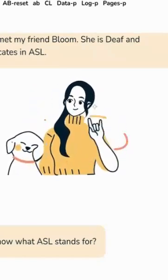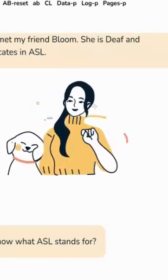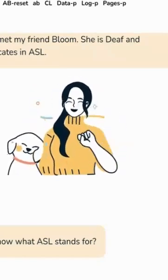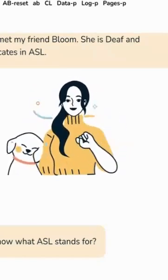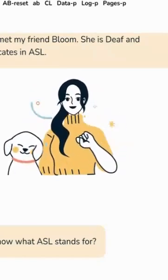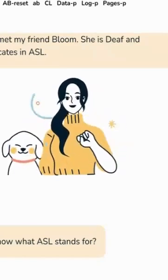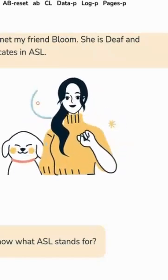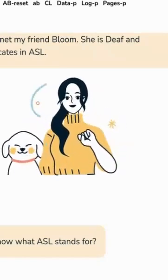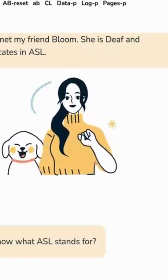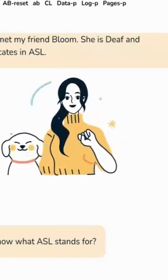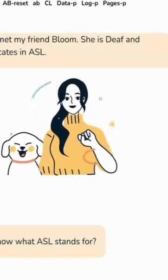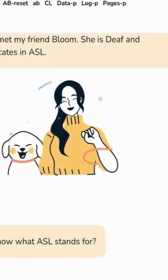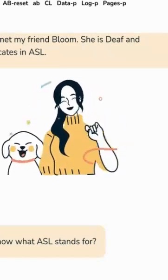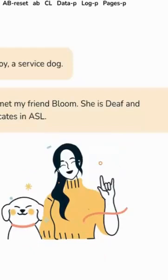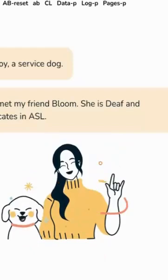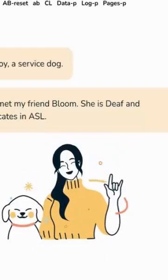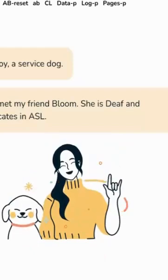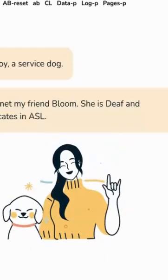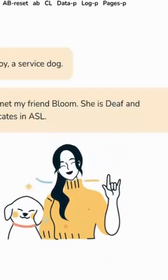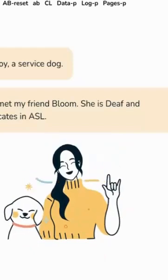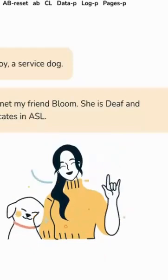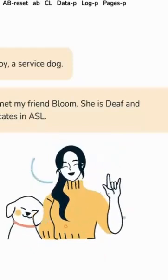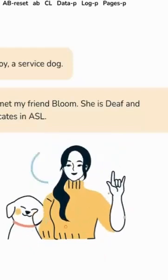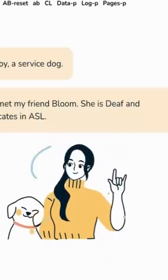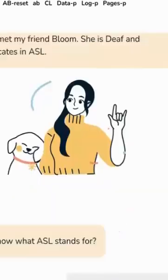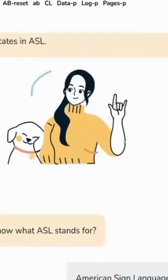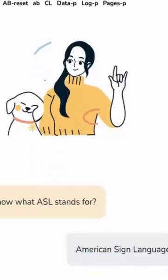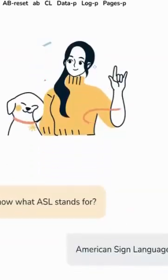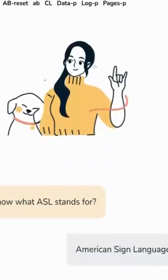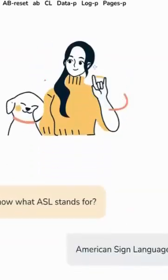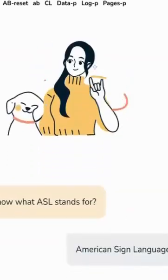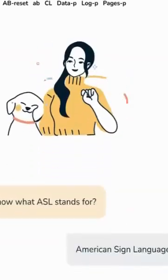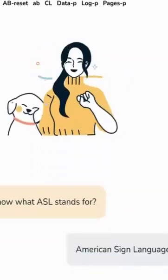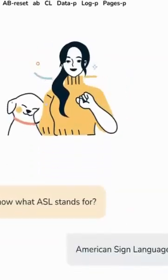go American. I'm hoping I'll get the same winning streak as Ryan, but